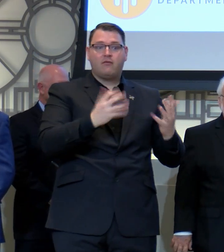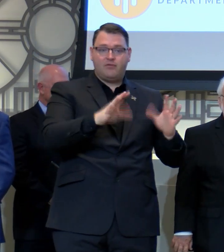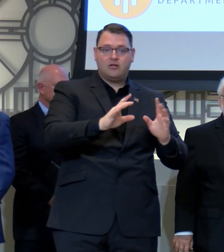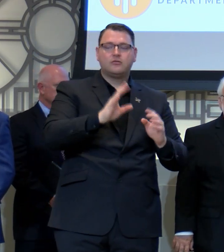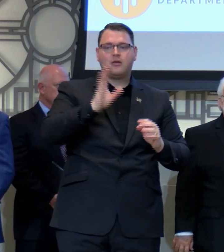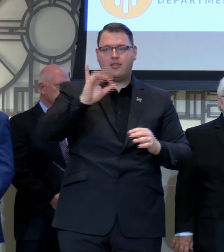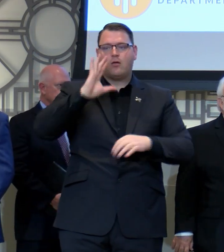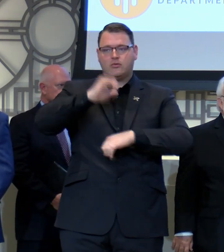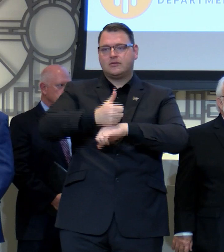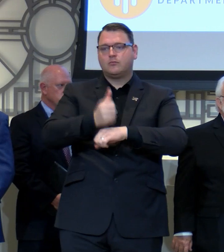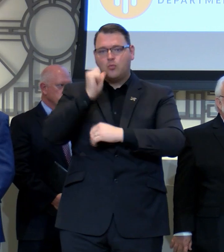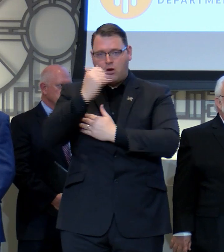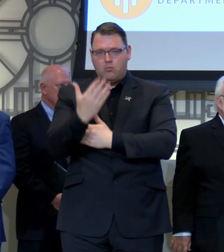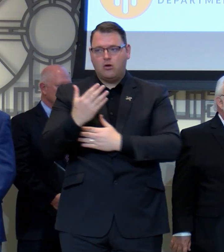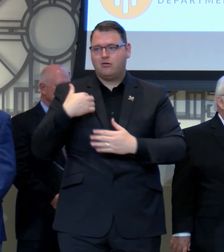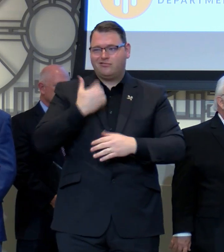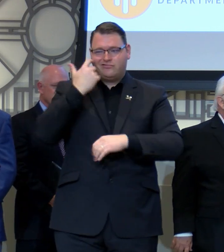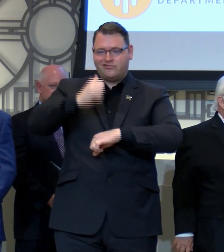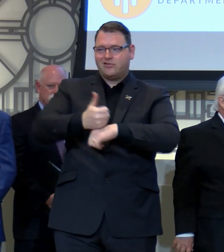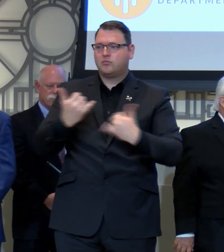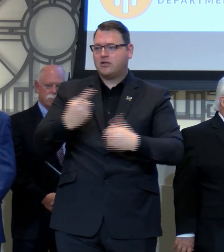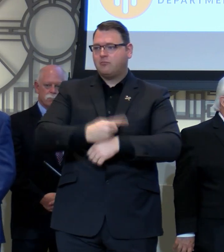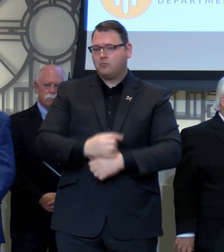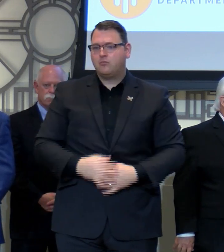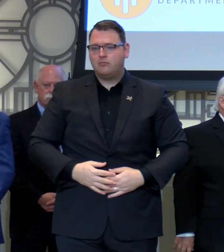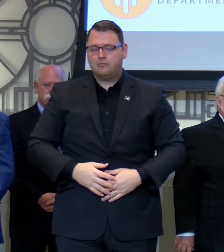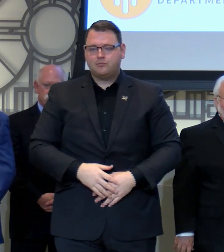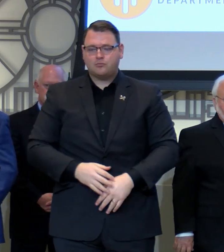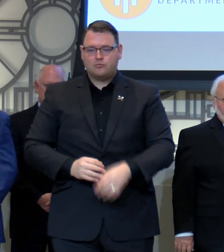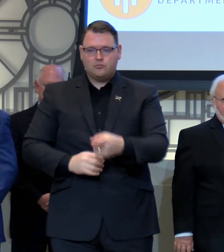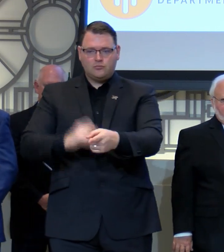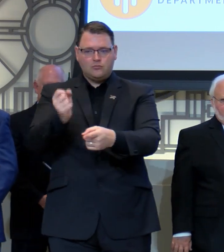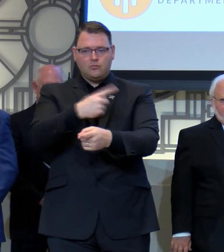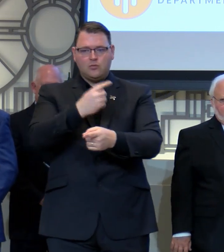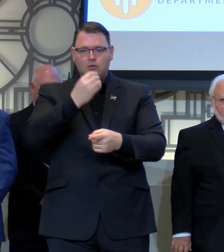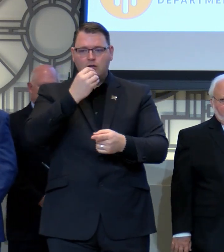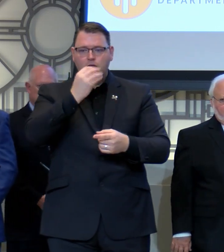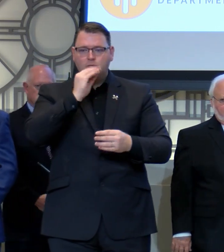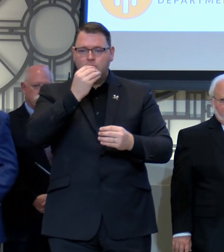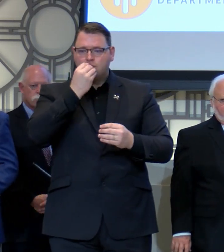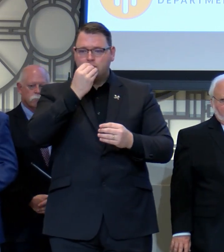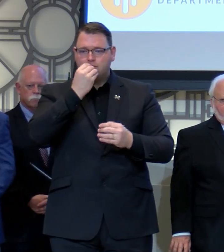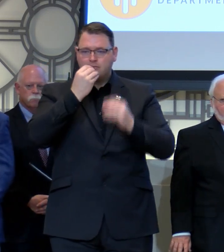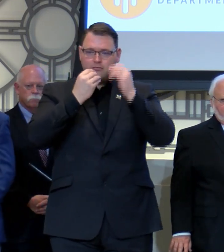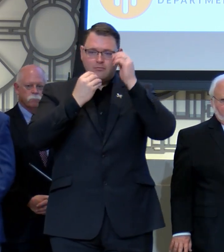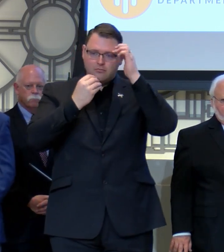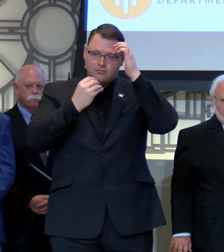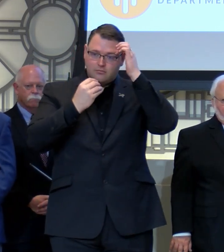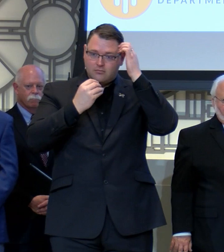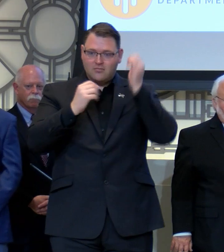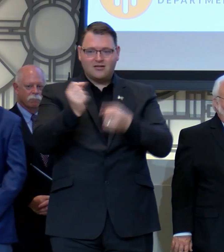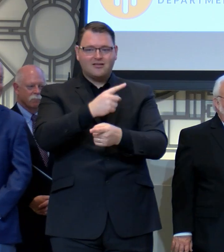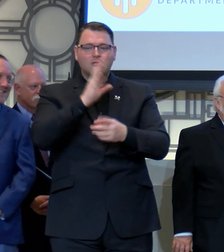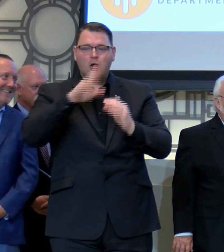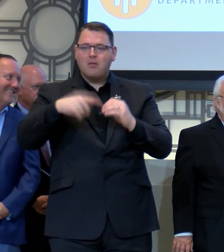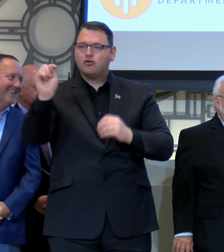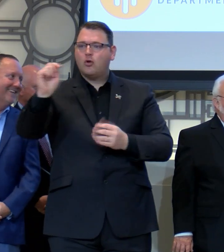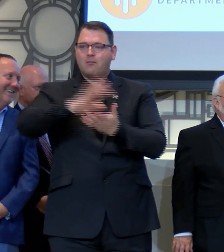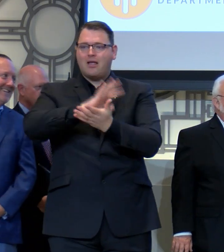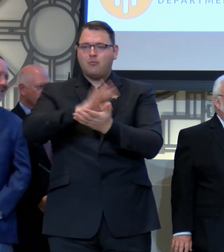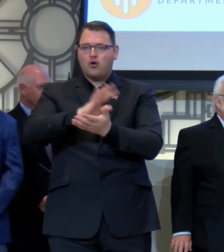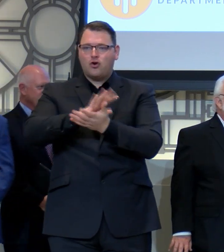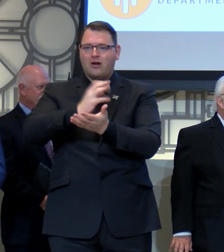tomorrow morning. We just put that into place today. Okay. Question about the shortage of toilet paper. Are you I can answer